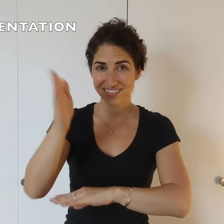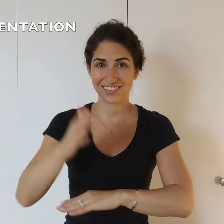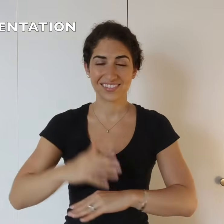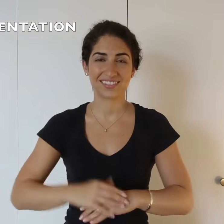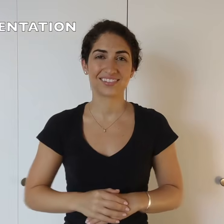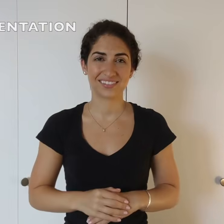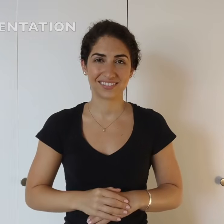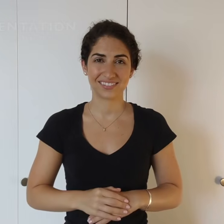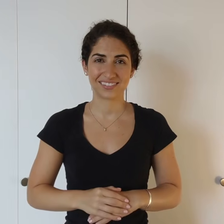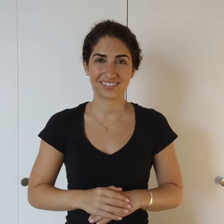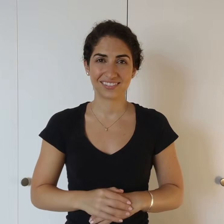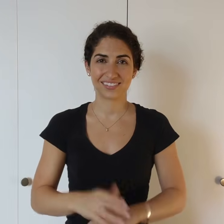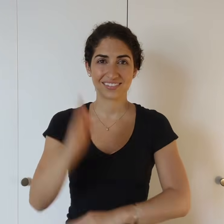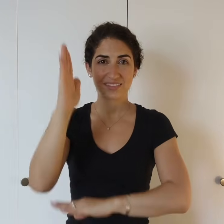Presentation.